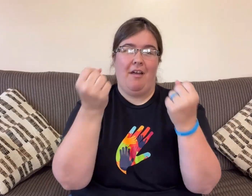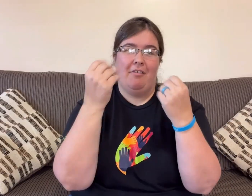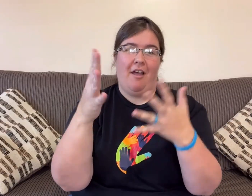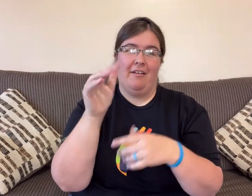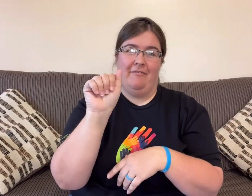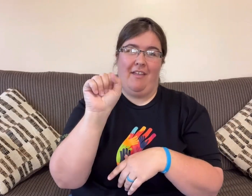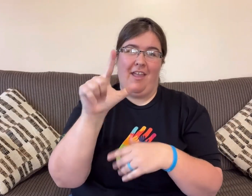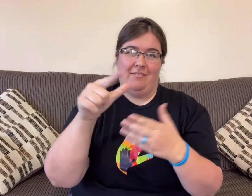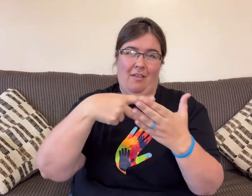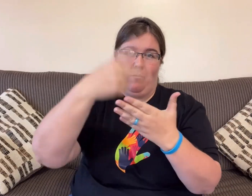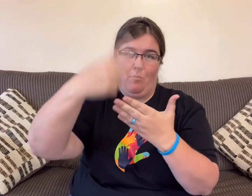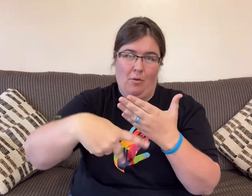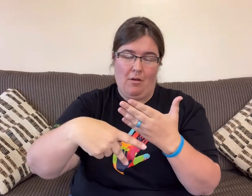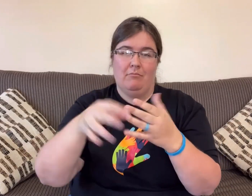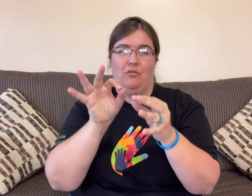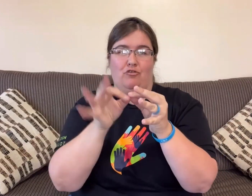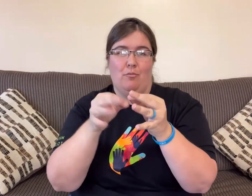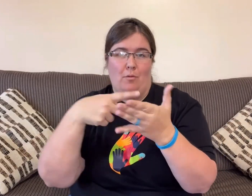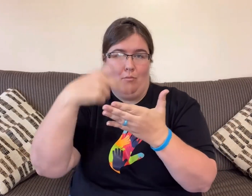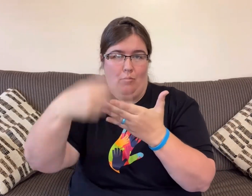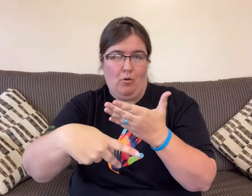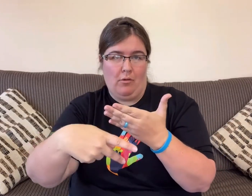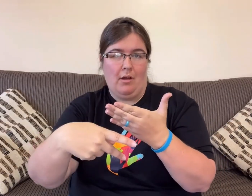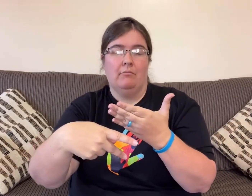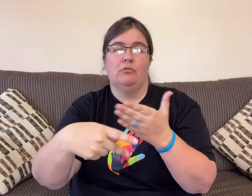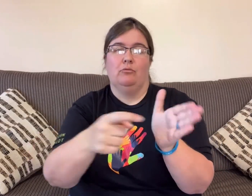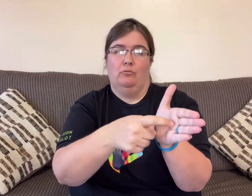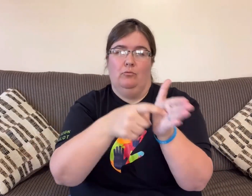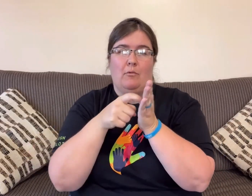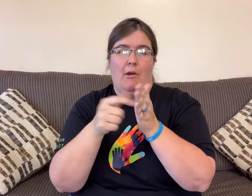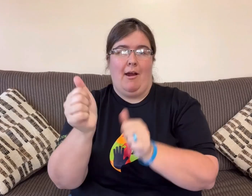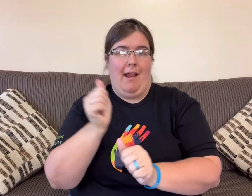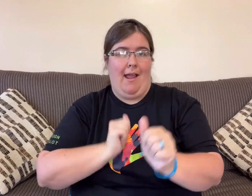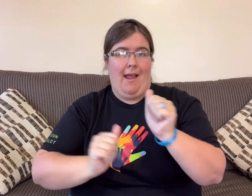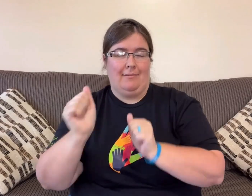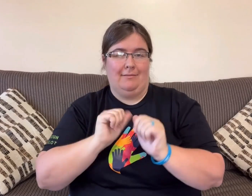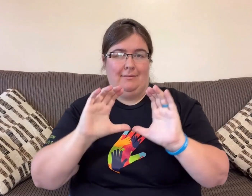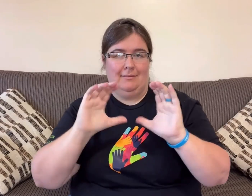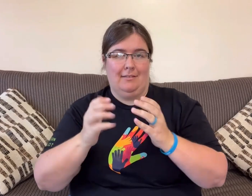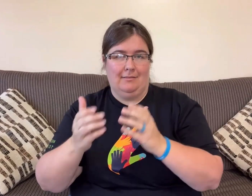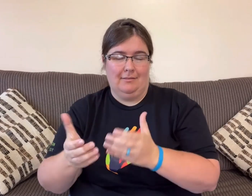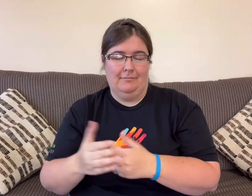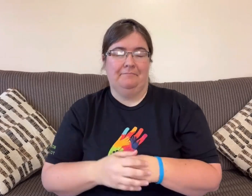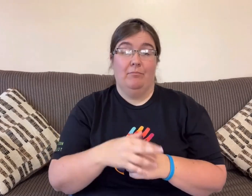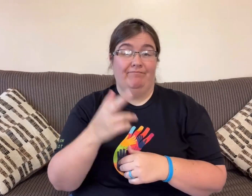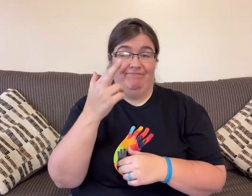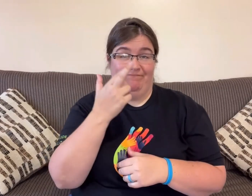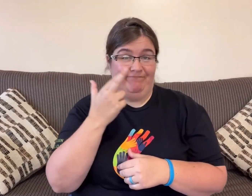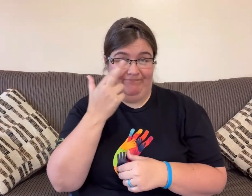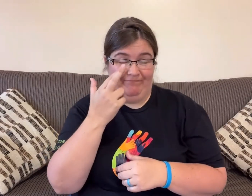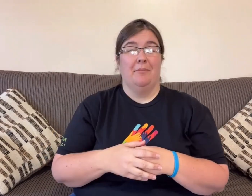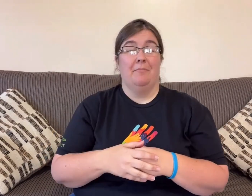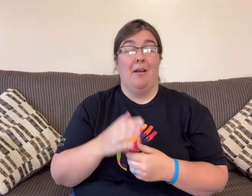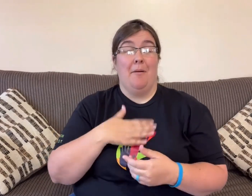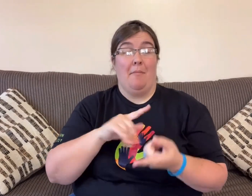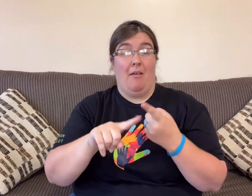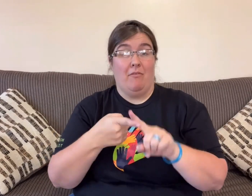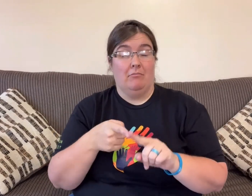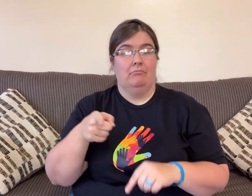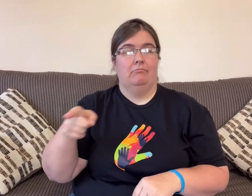A lot of ASL programs and interpreting programs require acting classes for this reason. My friend's